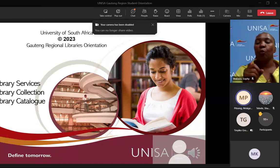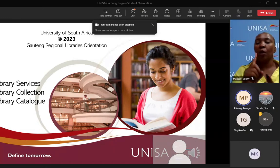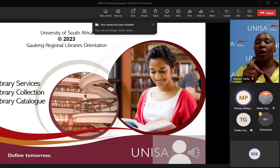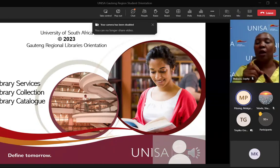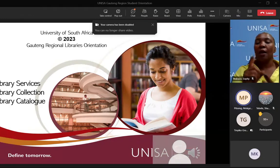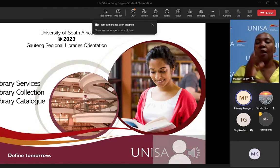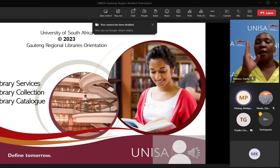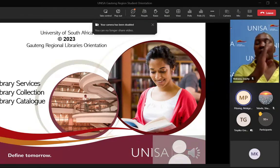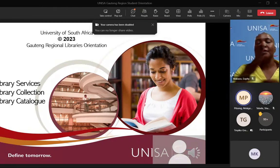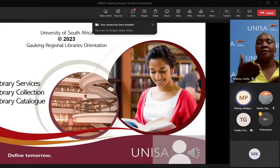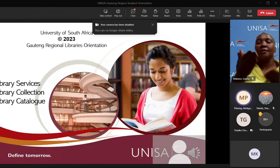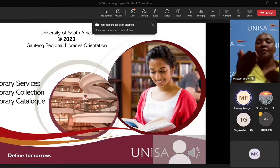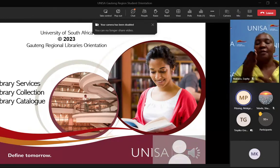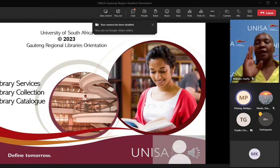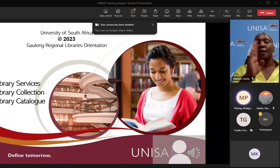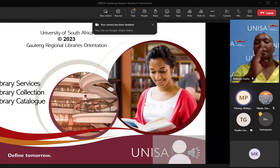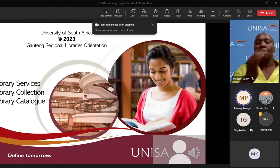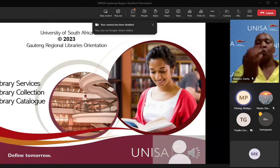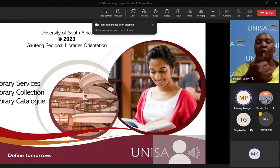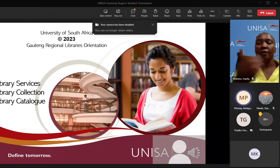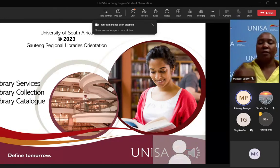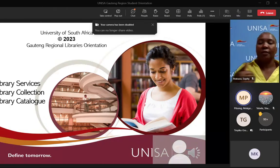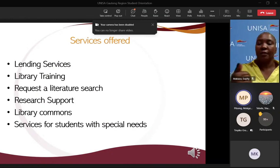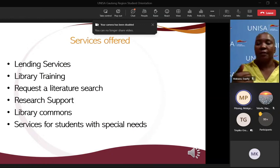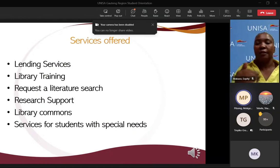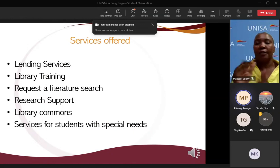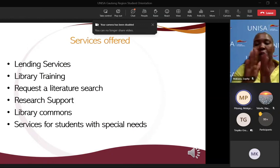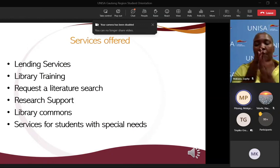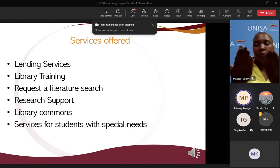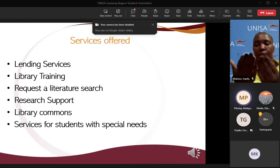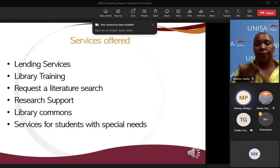the library collection and the library catalog